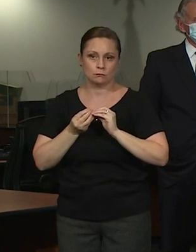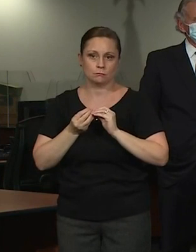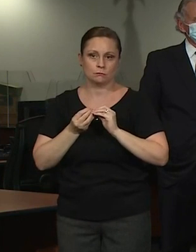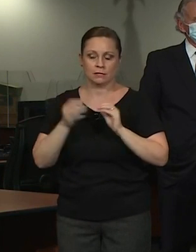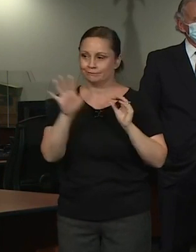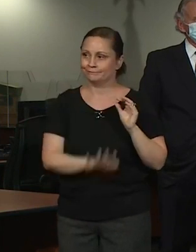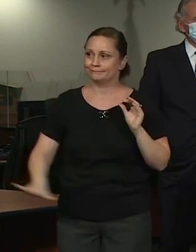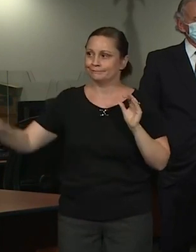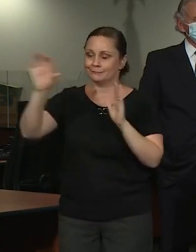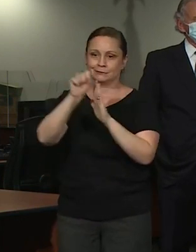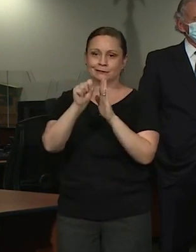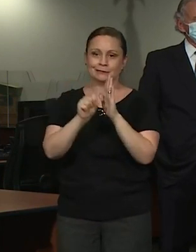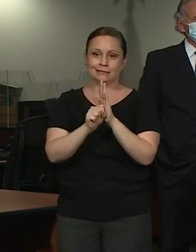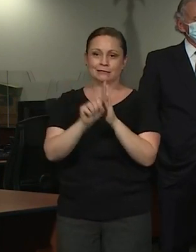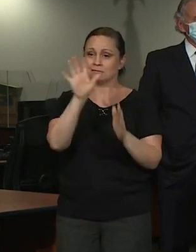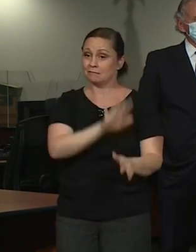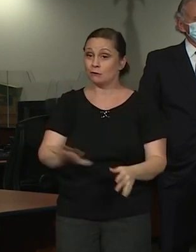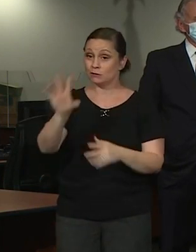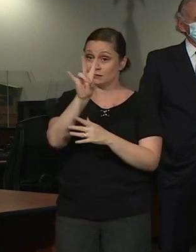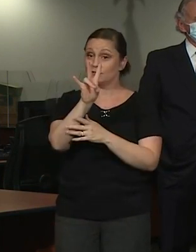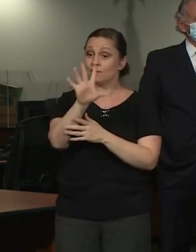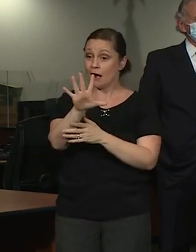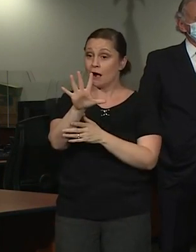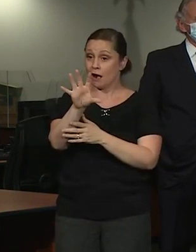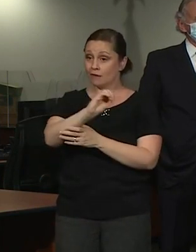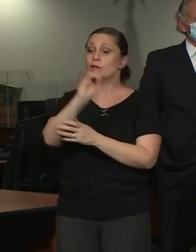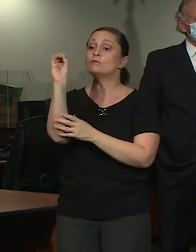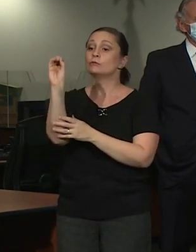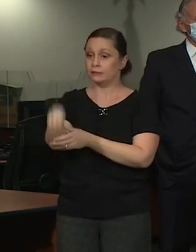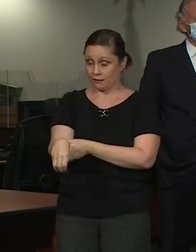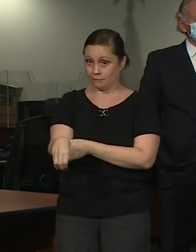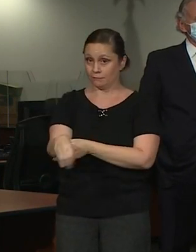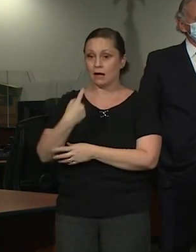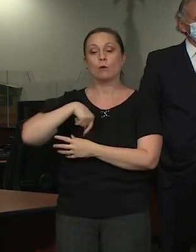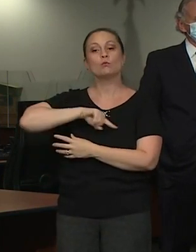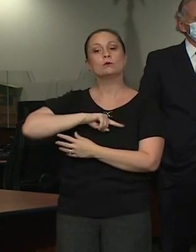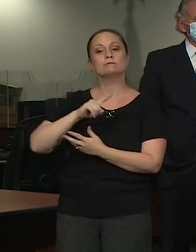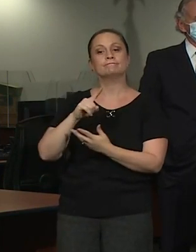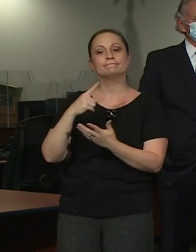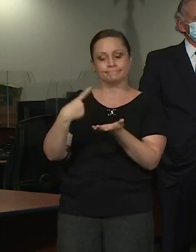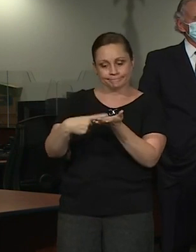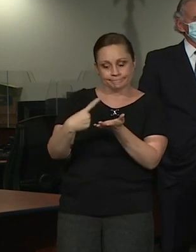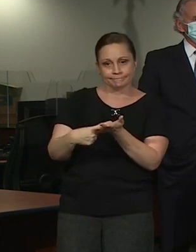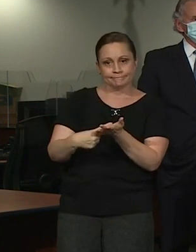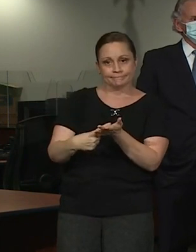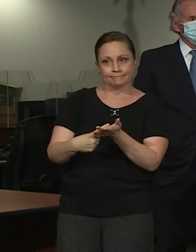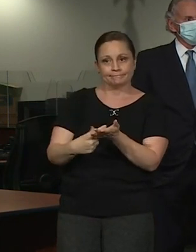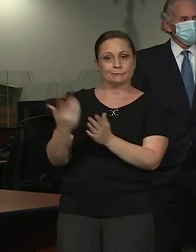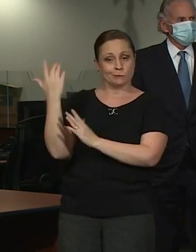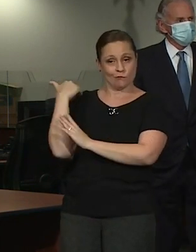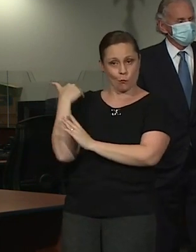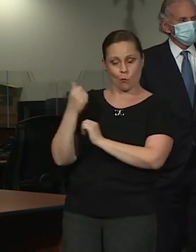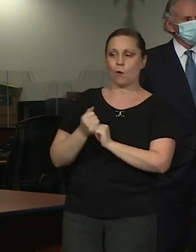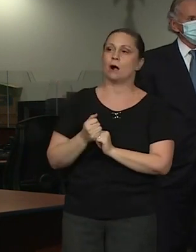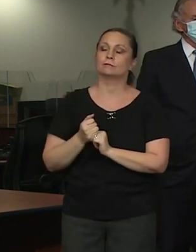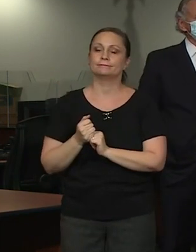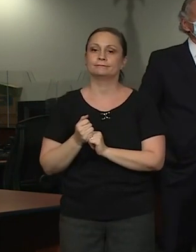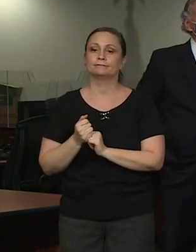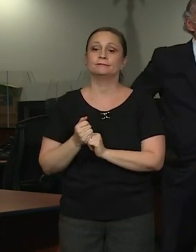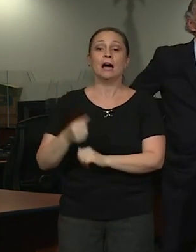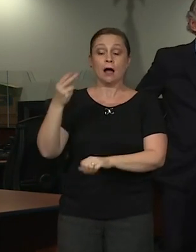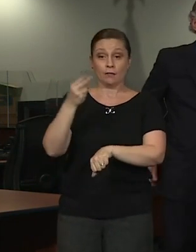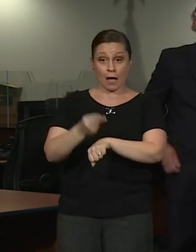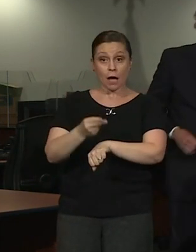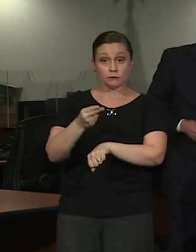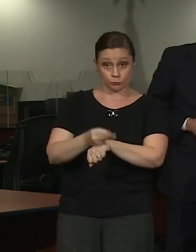we're at about 75%. And again, as we discussed earlier, there are mechanisms internally that the hospitals can and